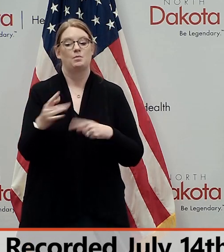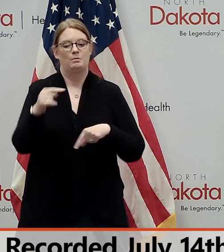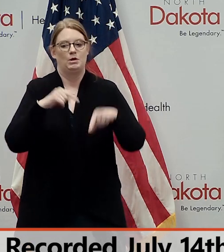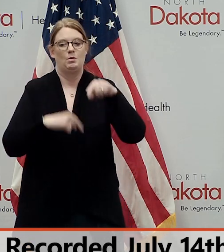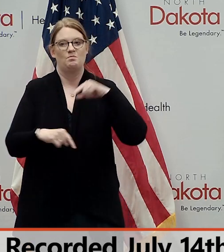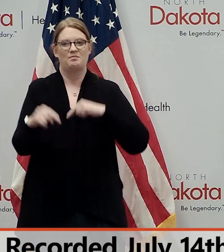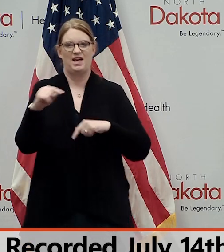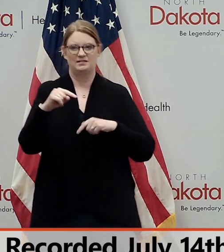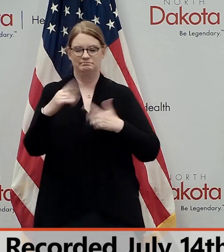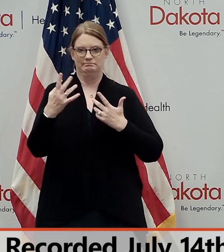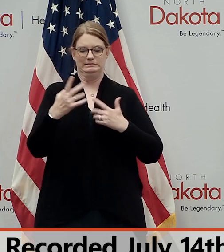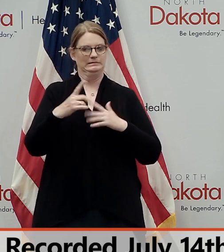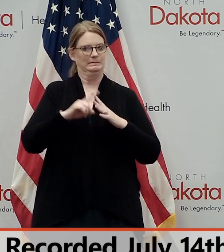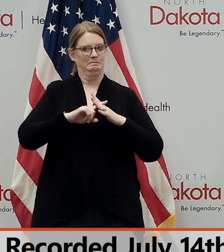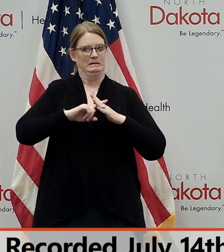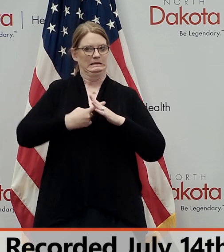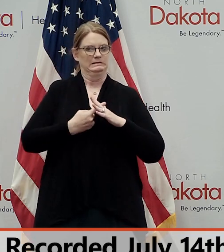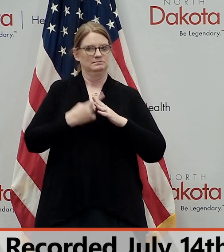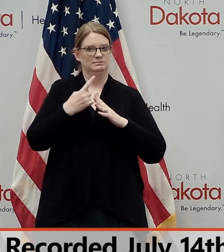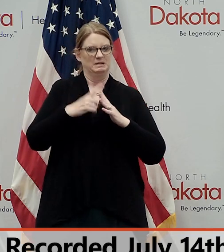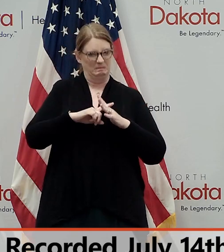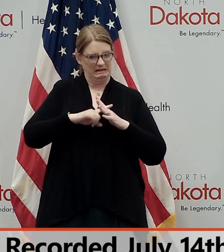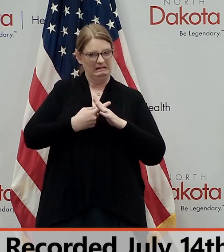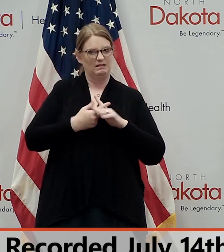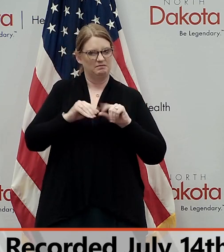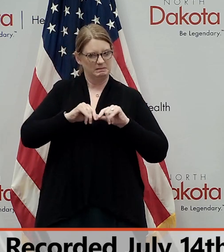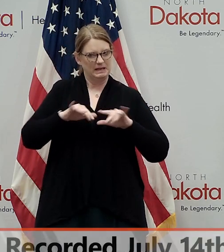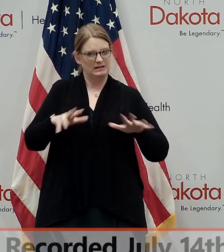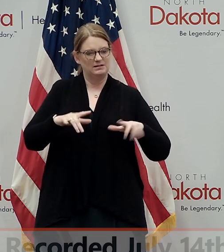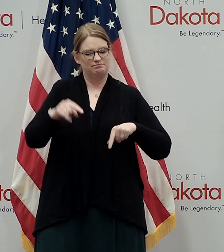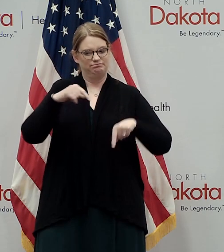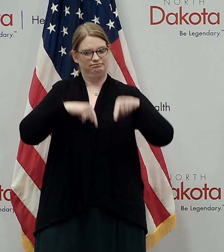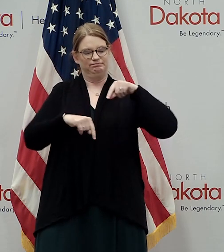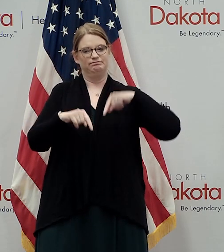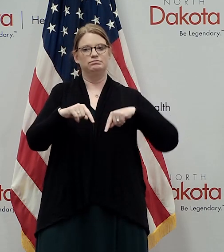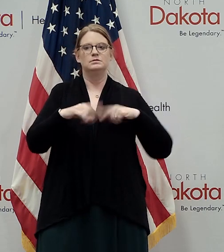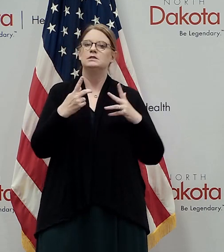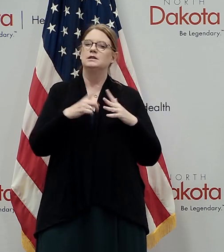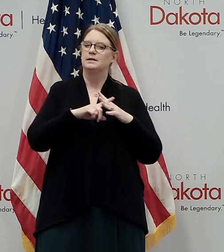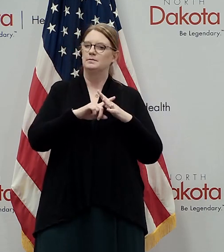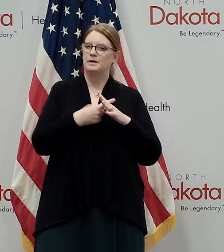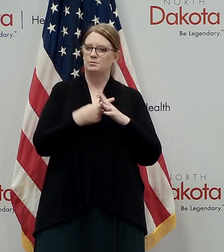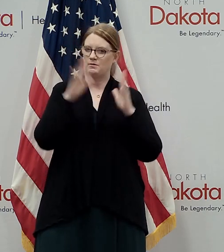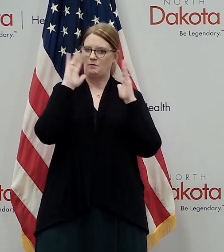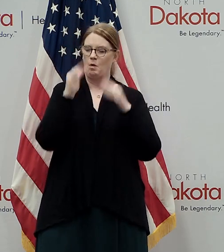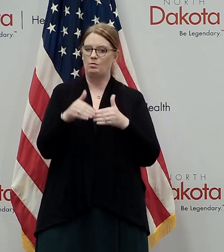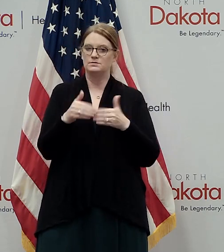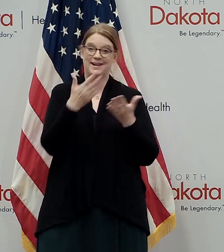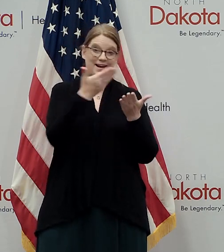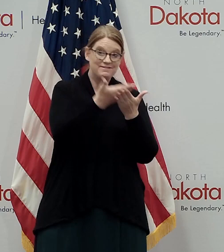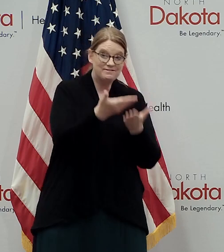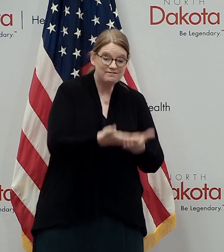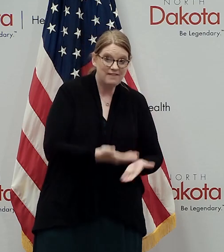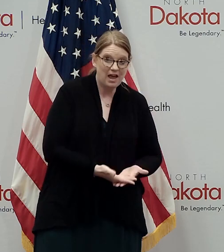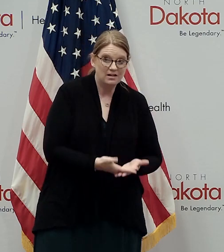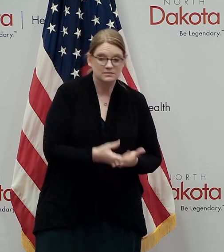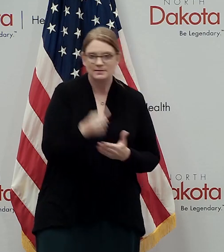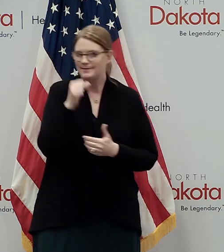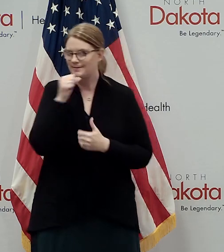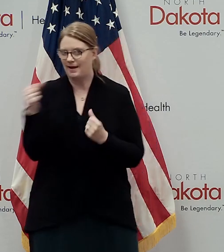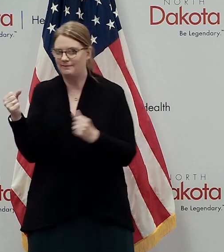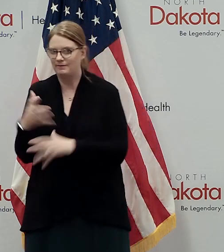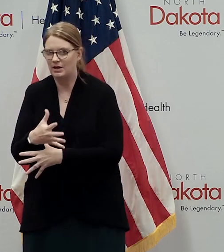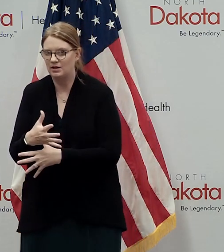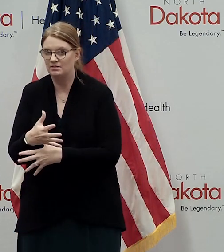beginning of this pandemic. And at the very beginning, we said we wanted to focus on facts, not fear. We want